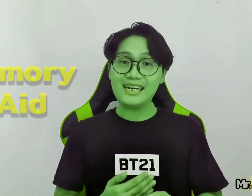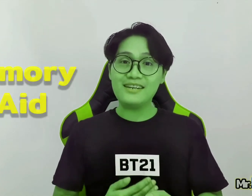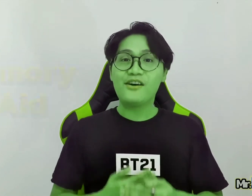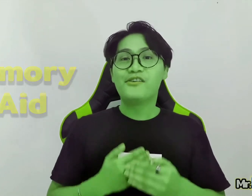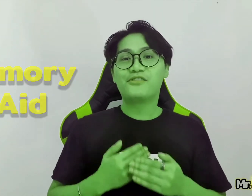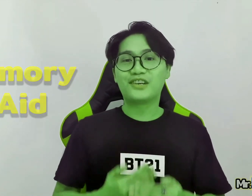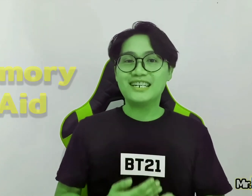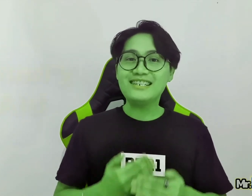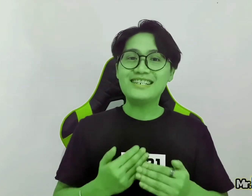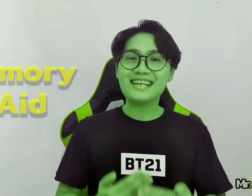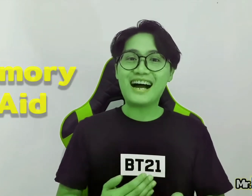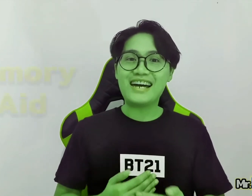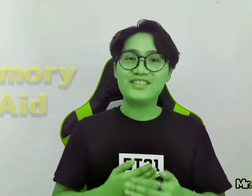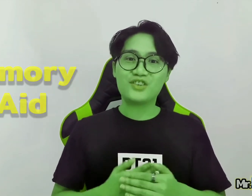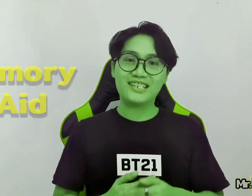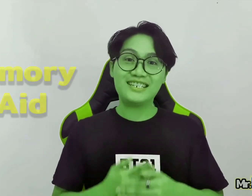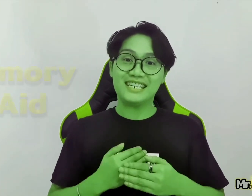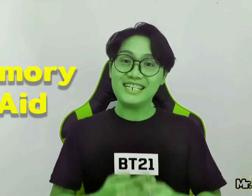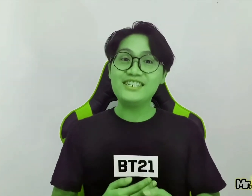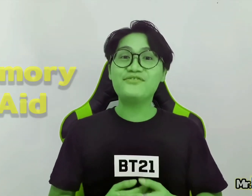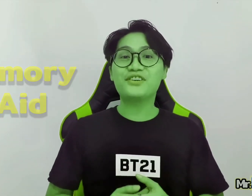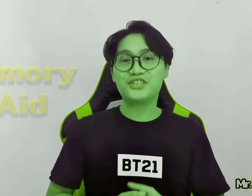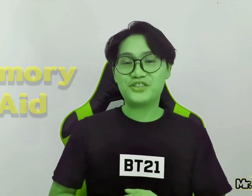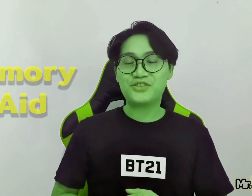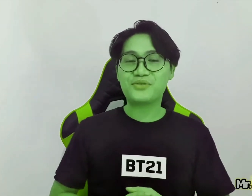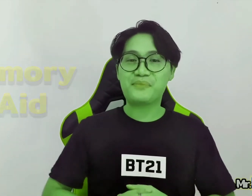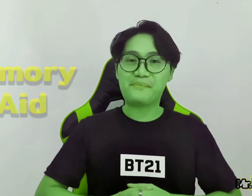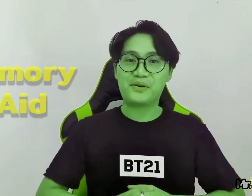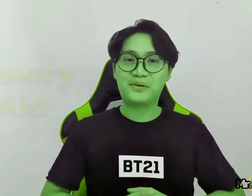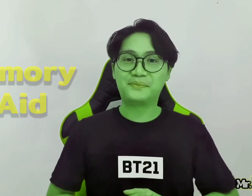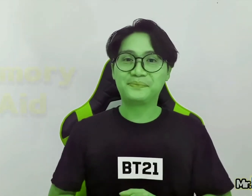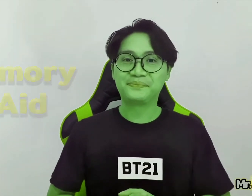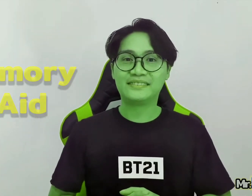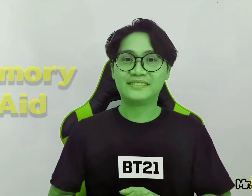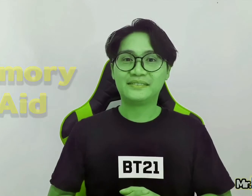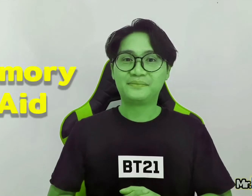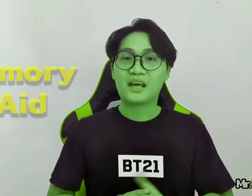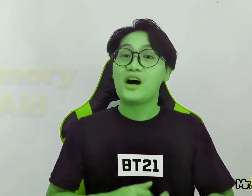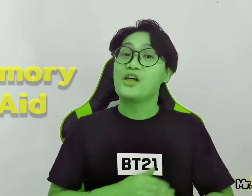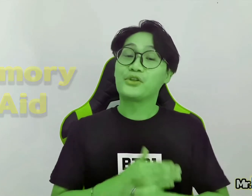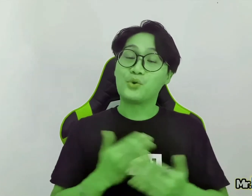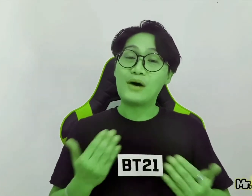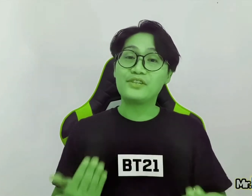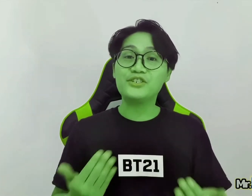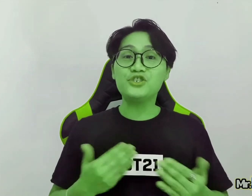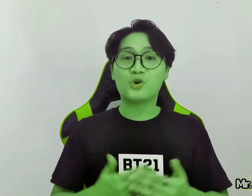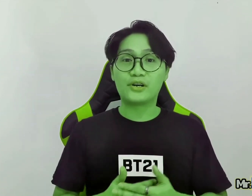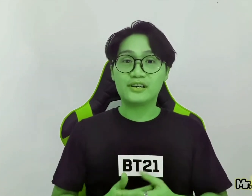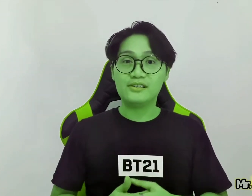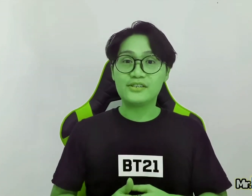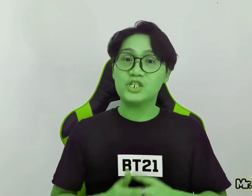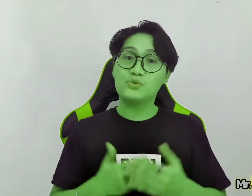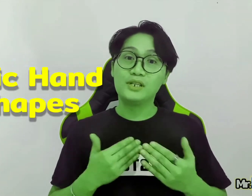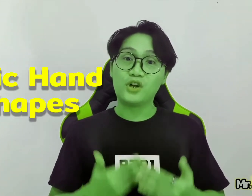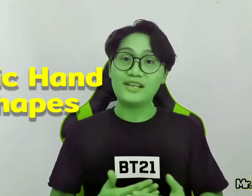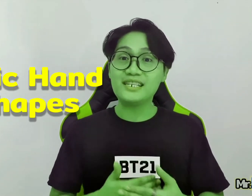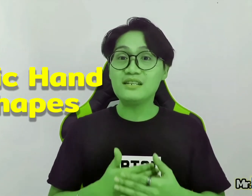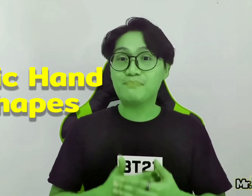aid for each sign so it is easy for you to remember. Throughout the tutorials, you will notice